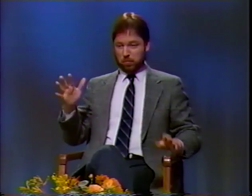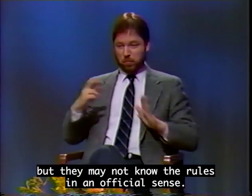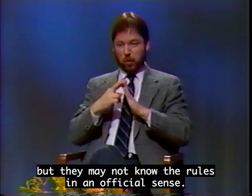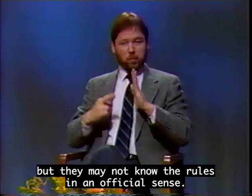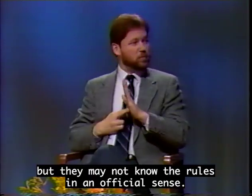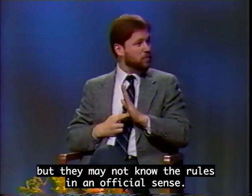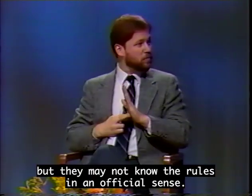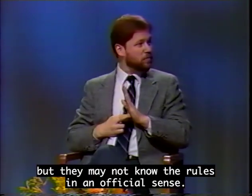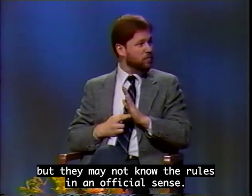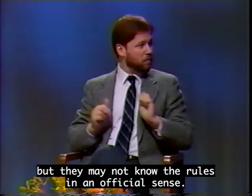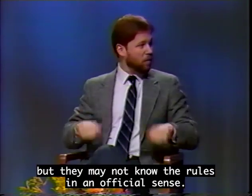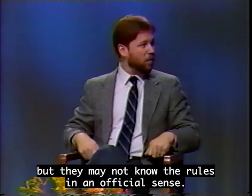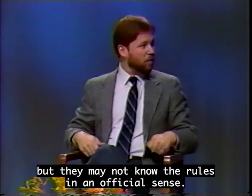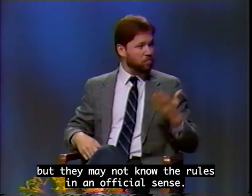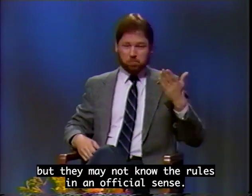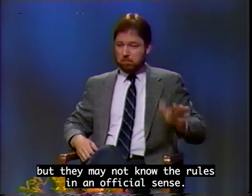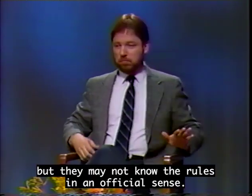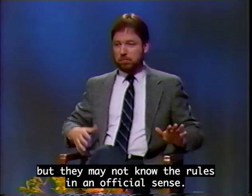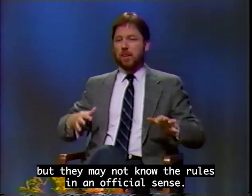ASL, but they may not know the rules